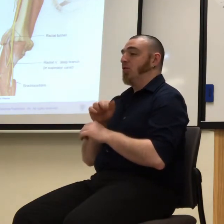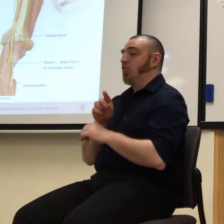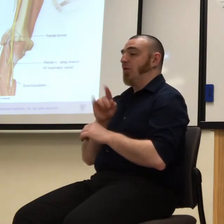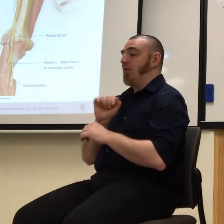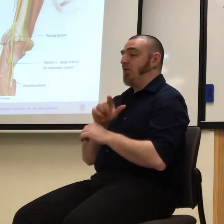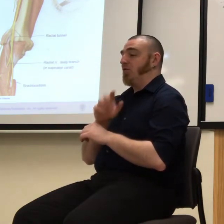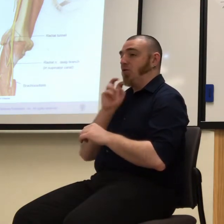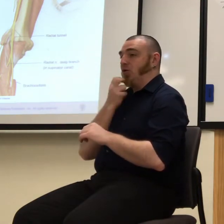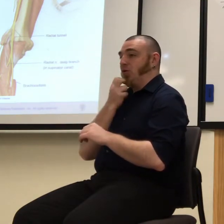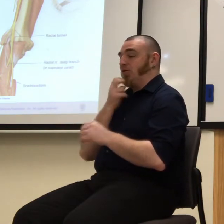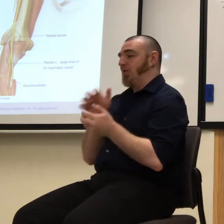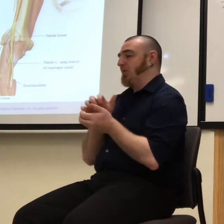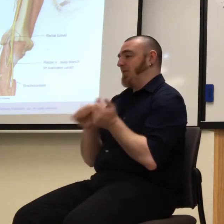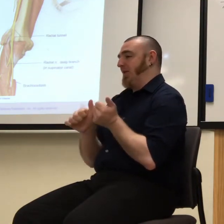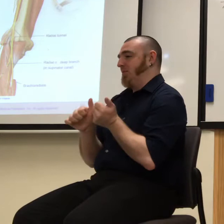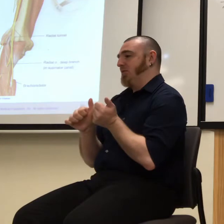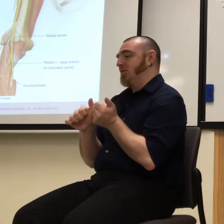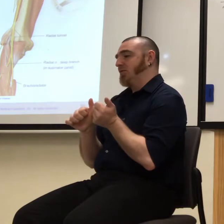can